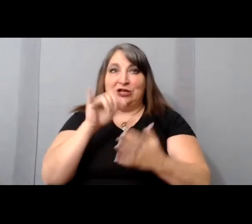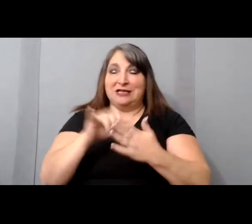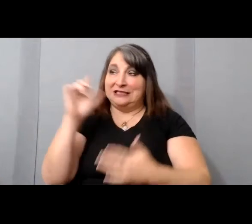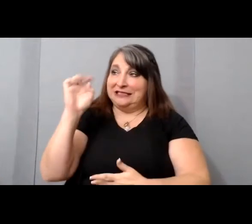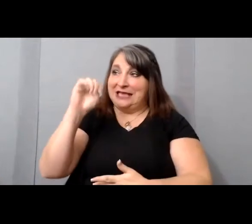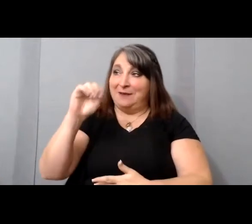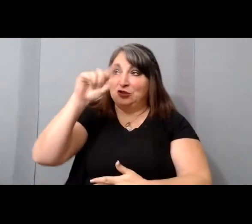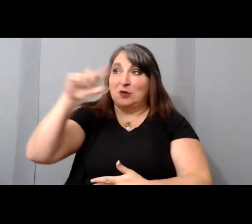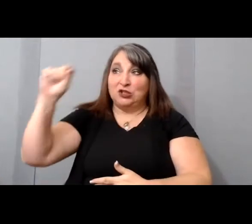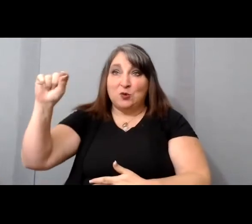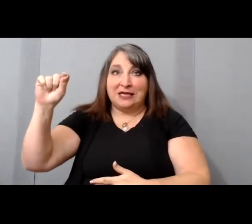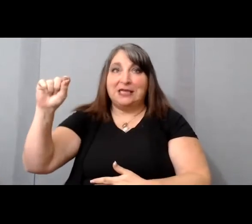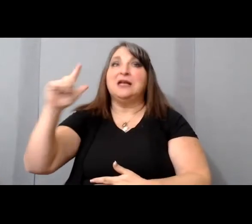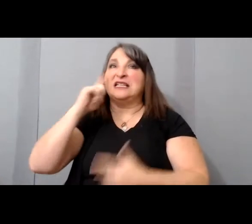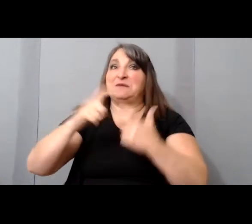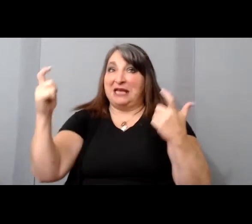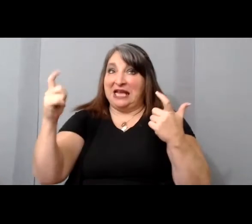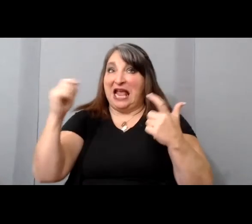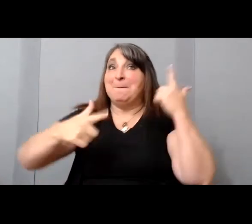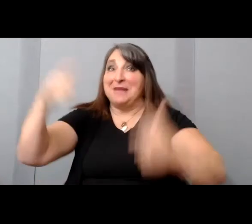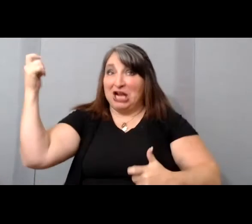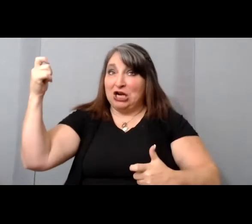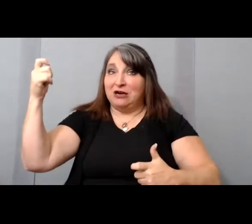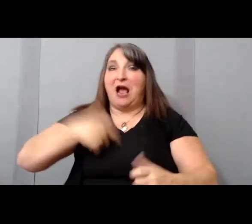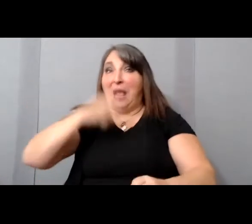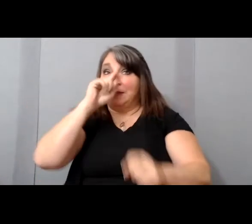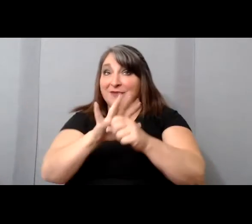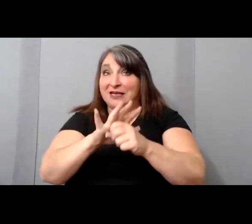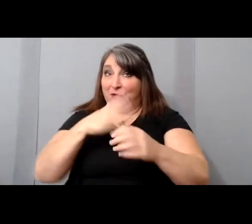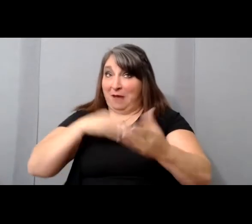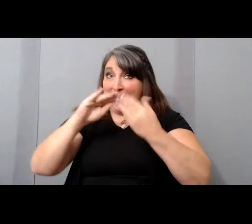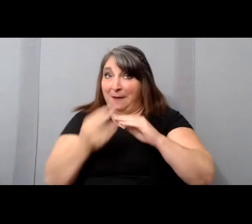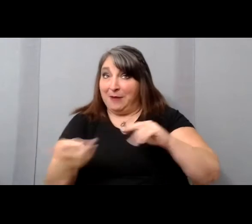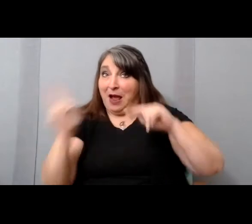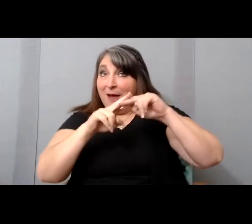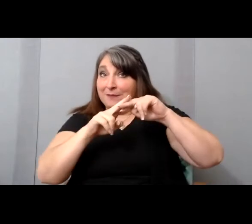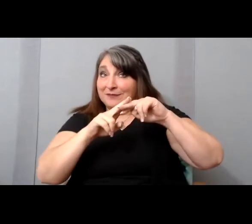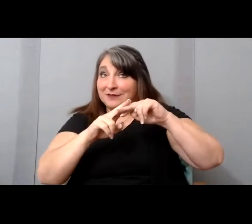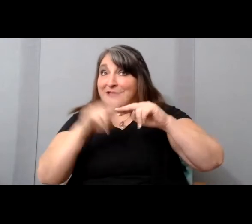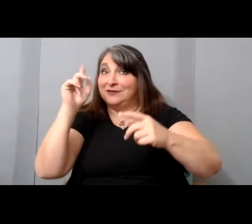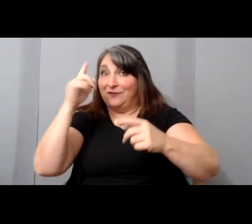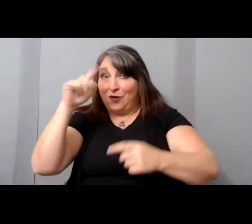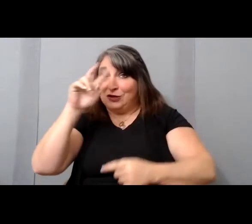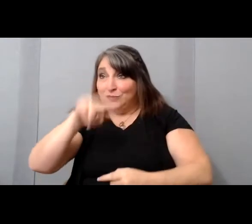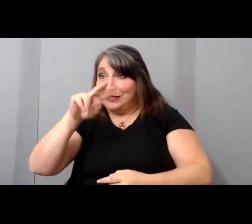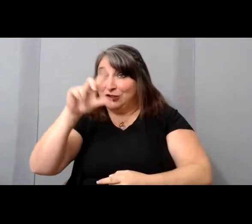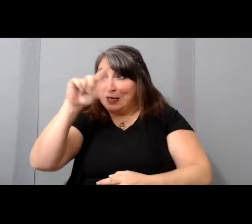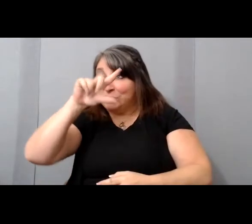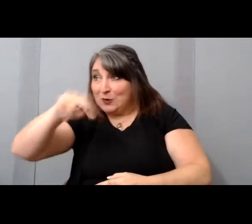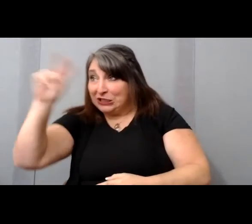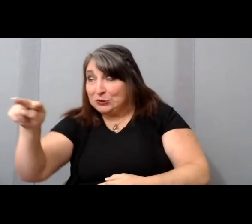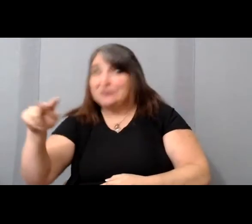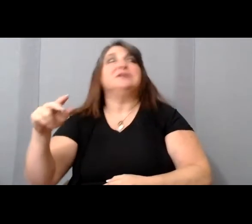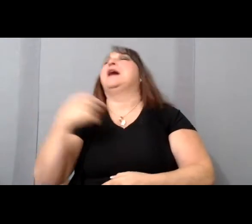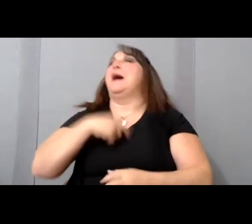program is big and bigger. I'm committing to upping my number for 2022. I'm committed to finding